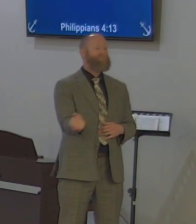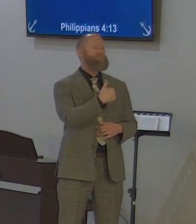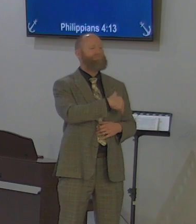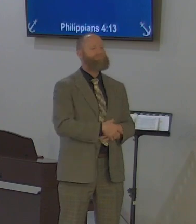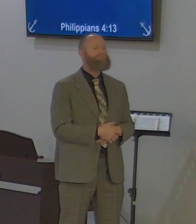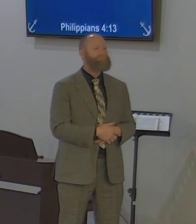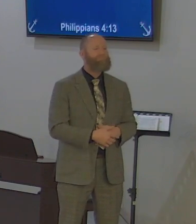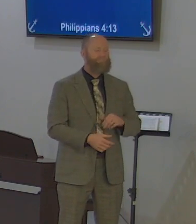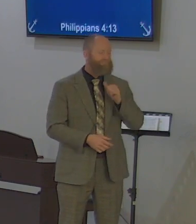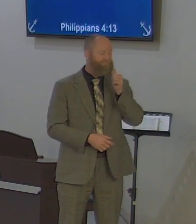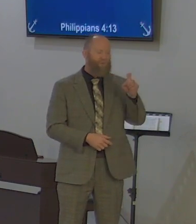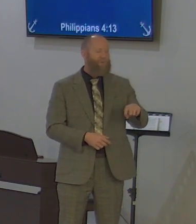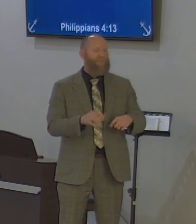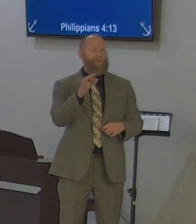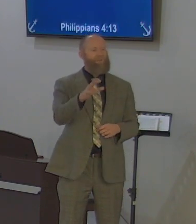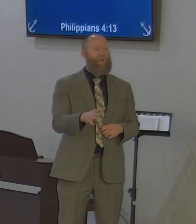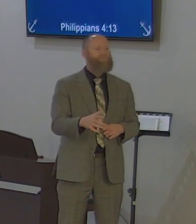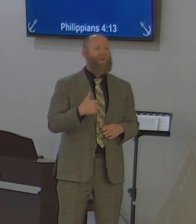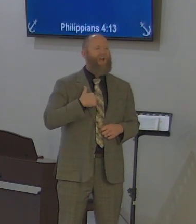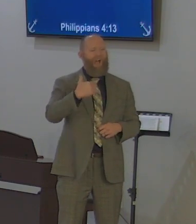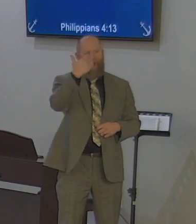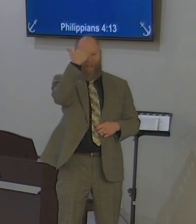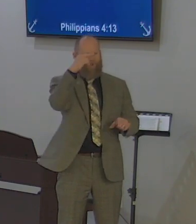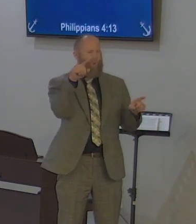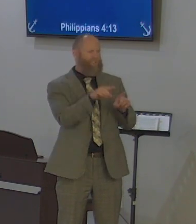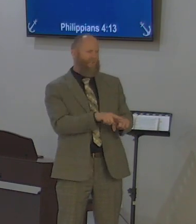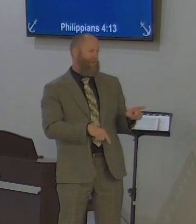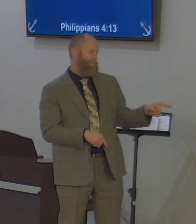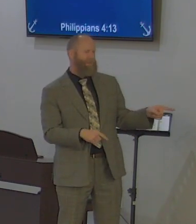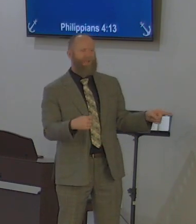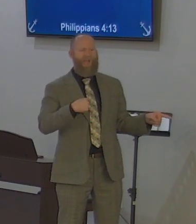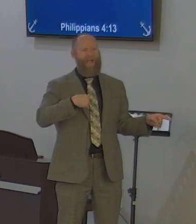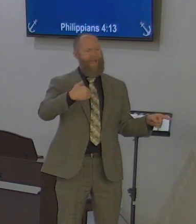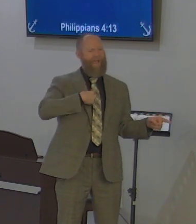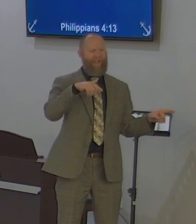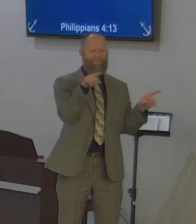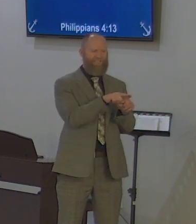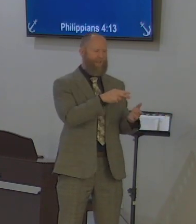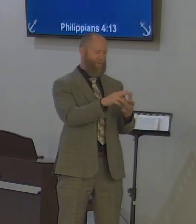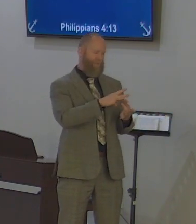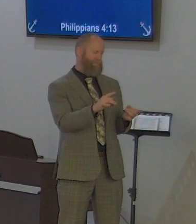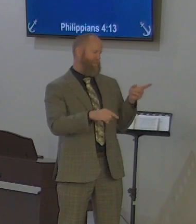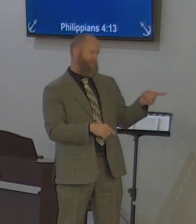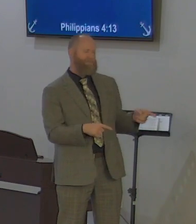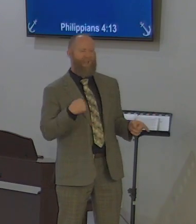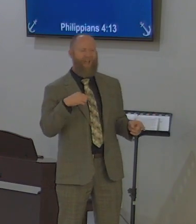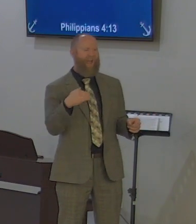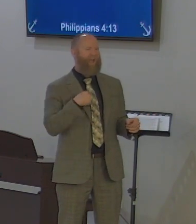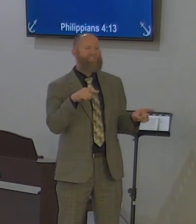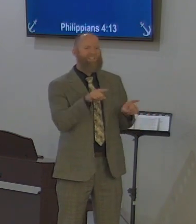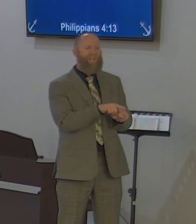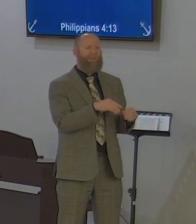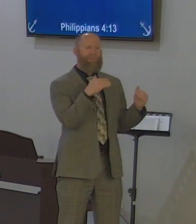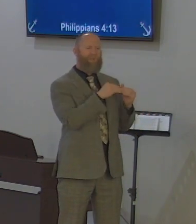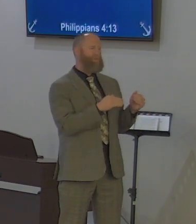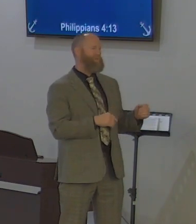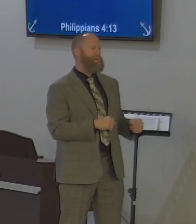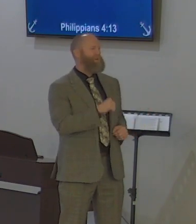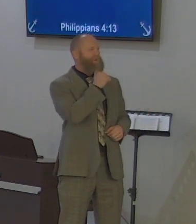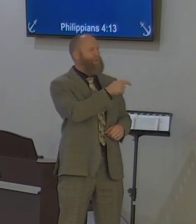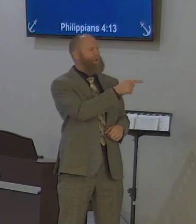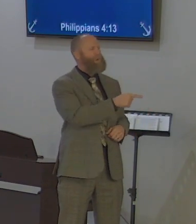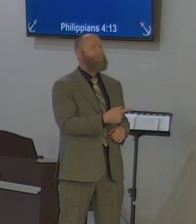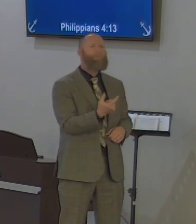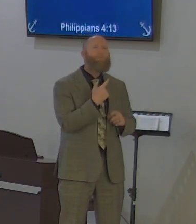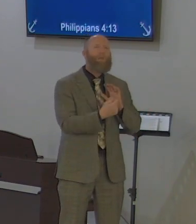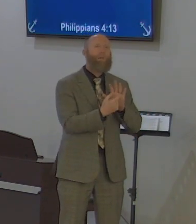I mean, I don't need him. I know as much as he does. I have the Holy Spirit, and he has the Holy Spirit of God. I don't really need him nagging me about what he